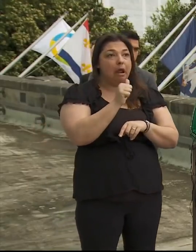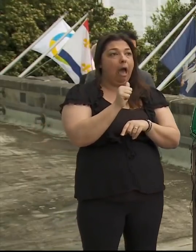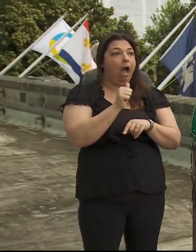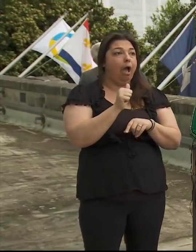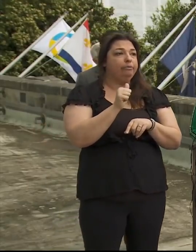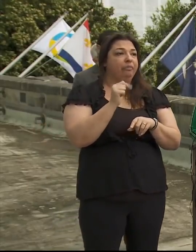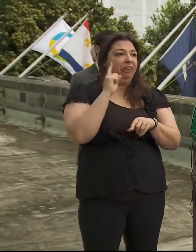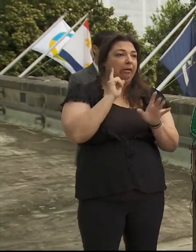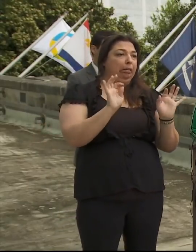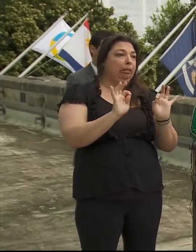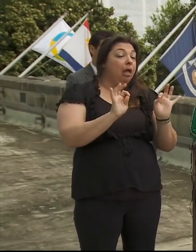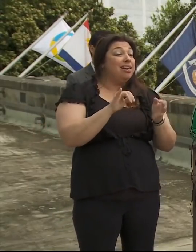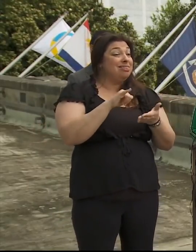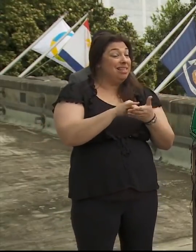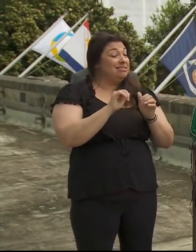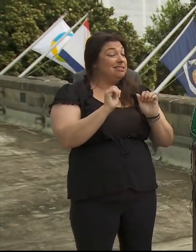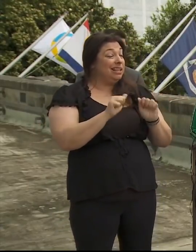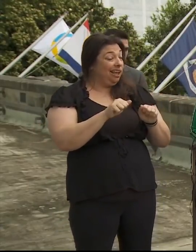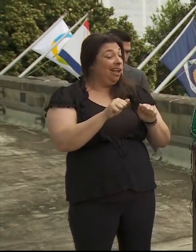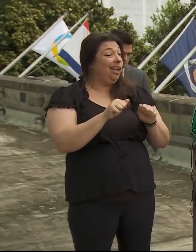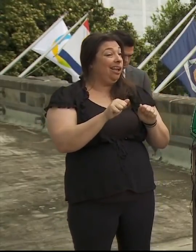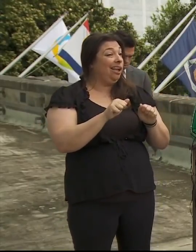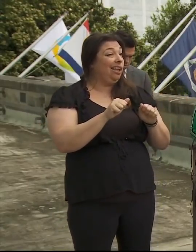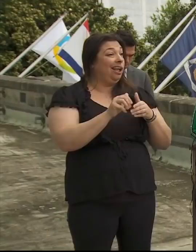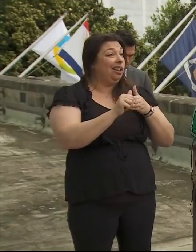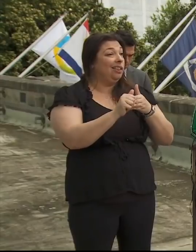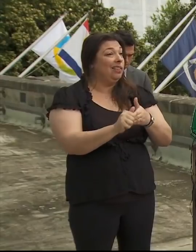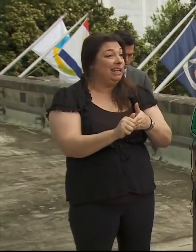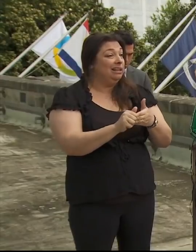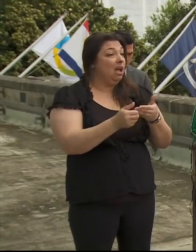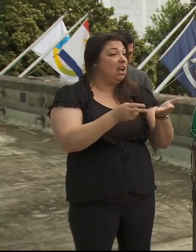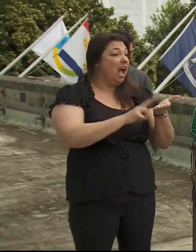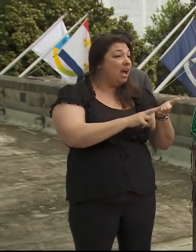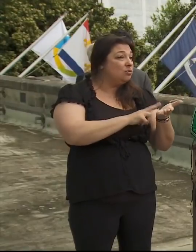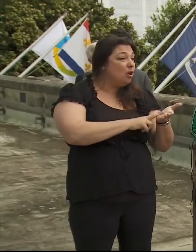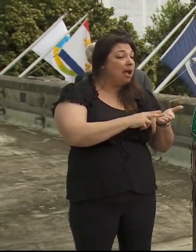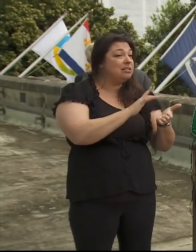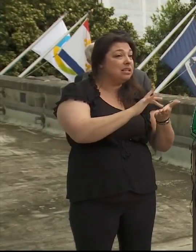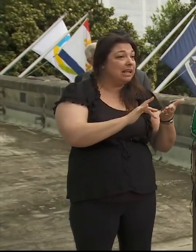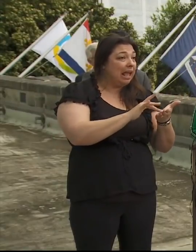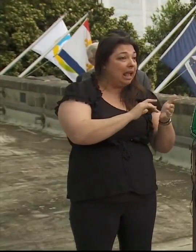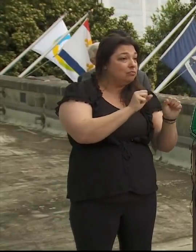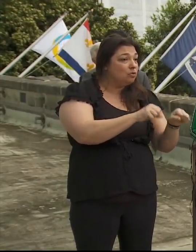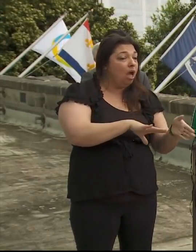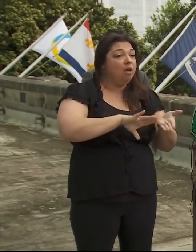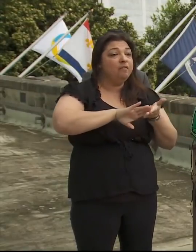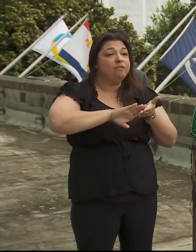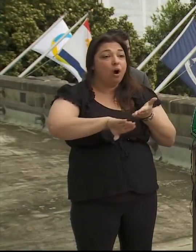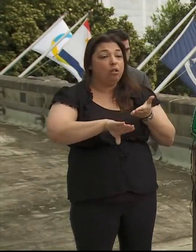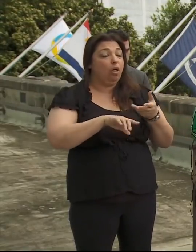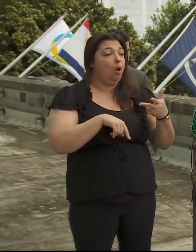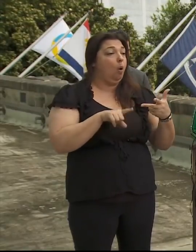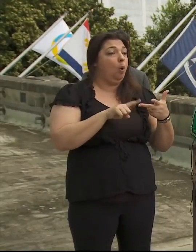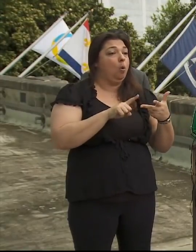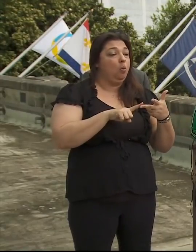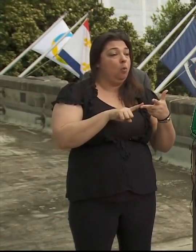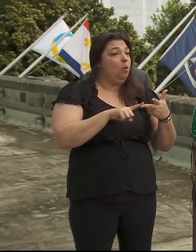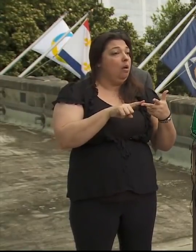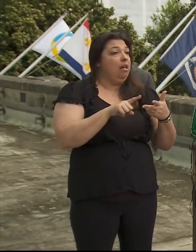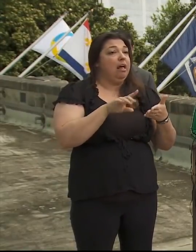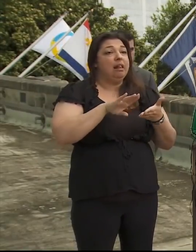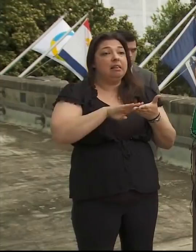lightly at all. This could lead into contracts being canceled. It could lead to furloughs. It could lead to